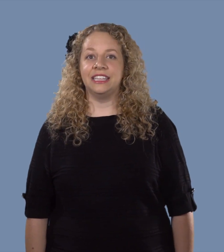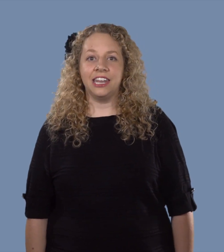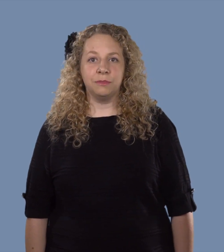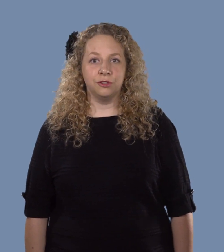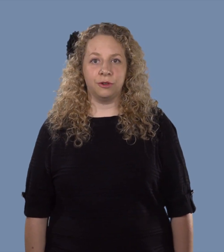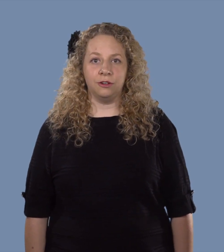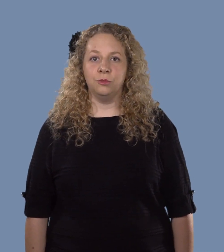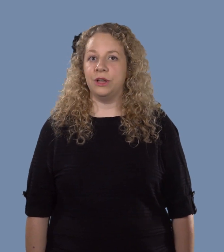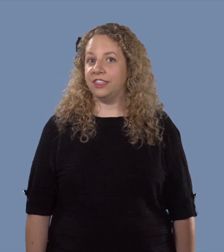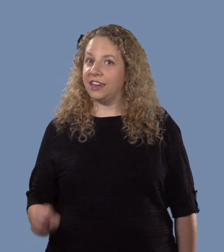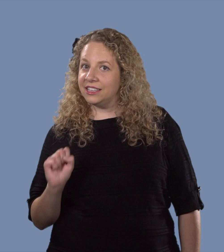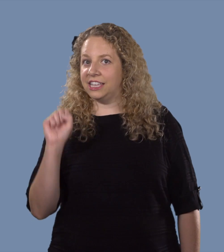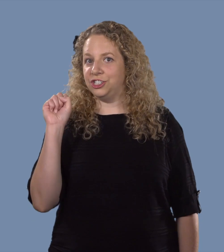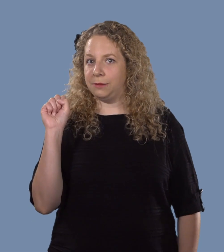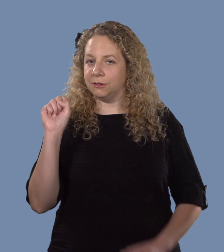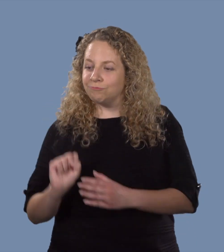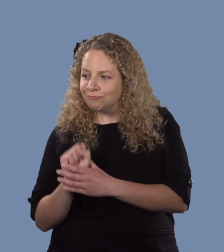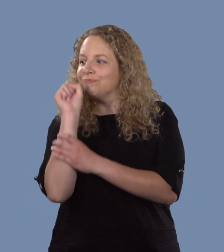But you could also use a squished O.